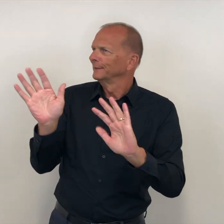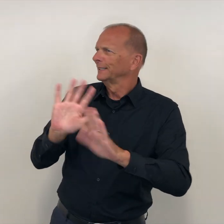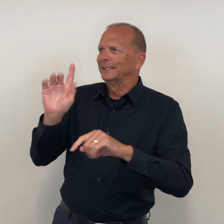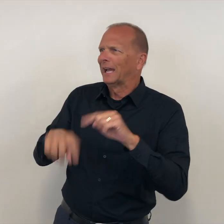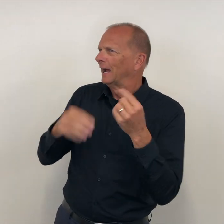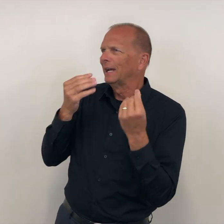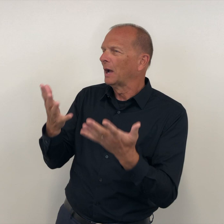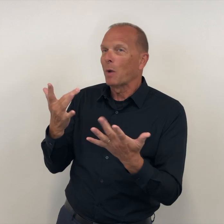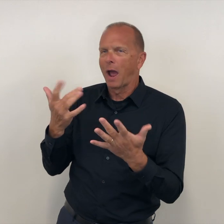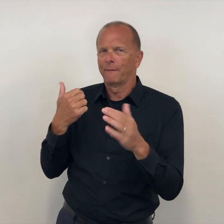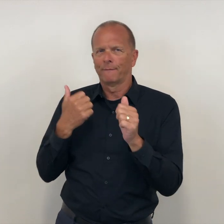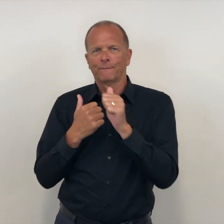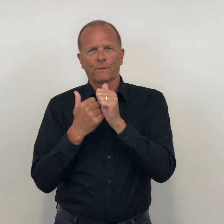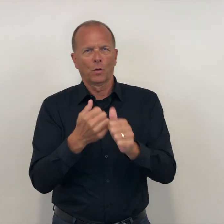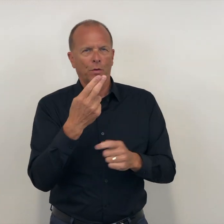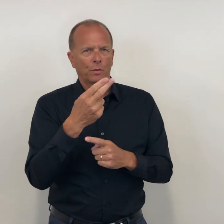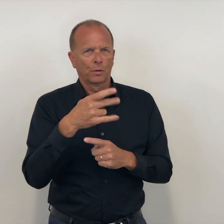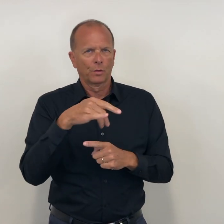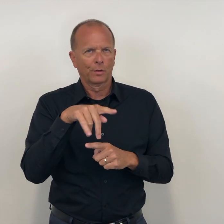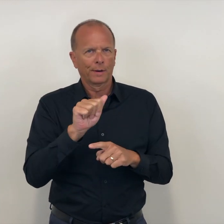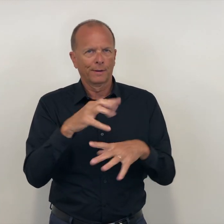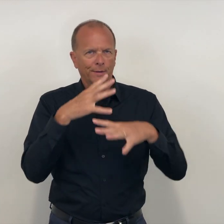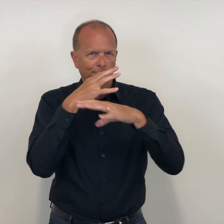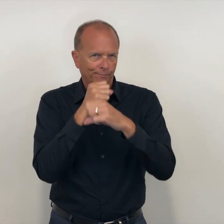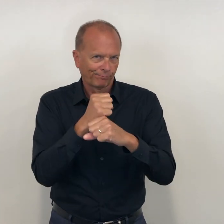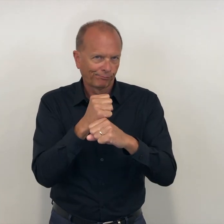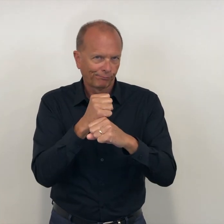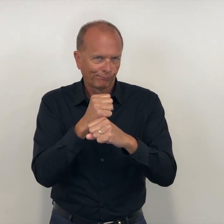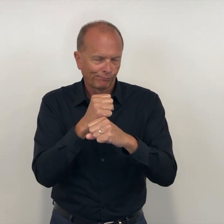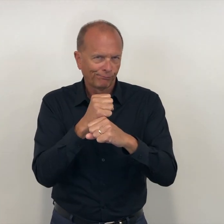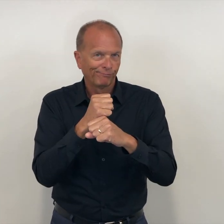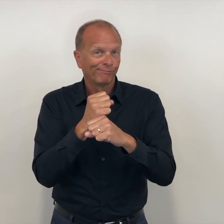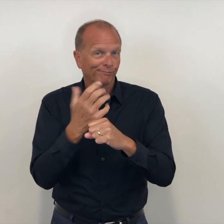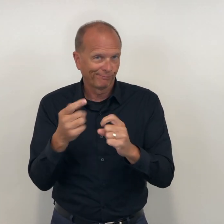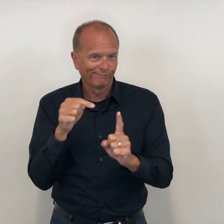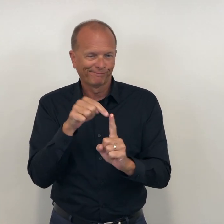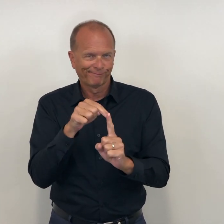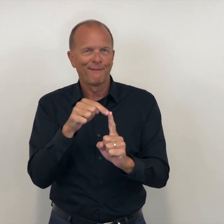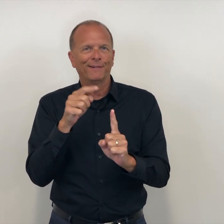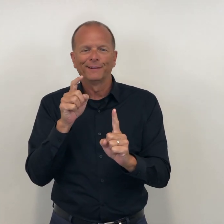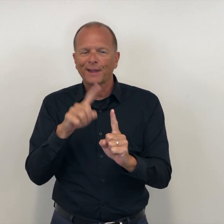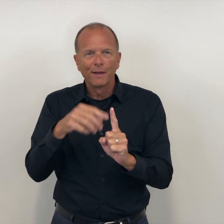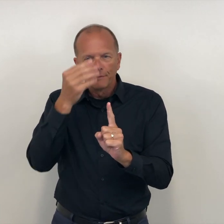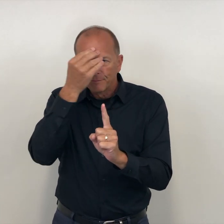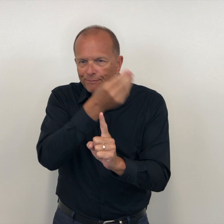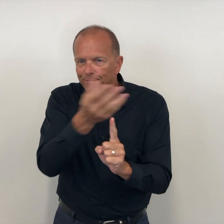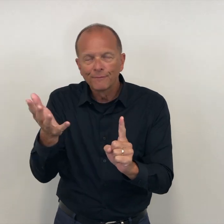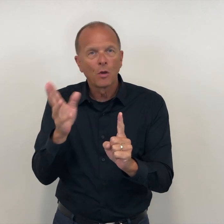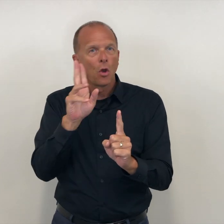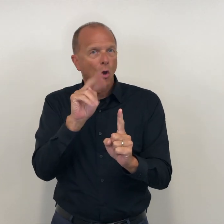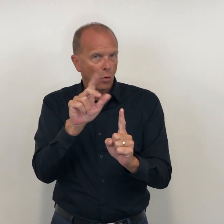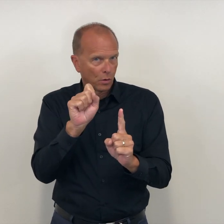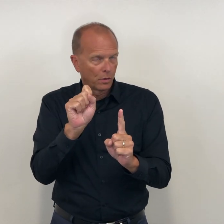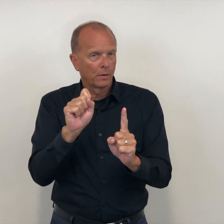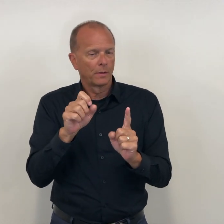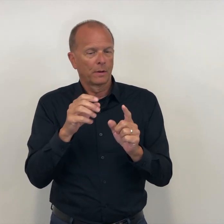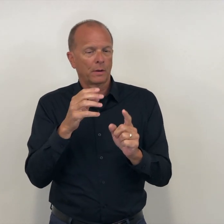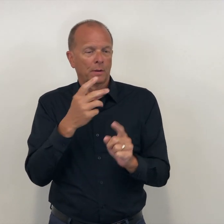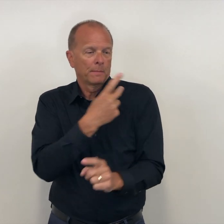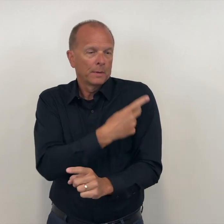allowed to divulge that information due to HIPAA requirements. Hospitals must maintain patient confidentiality unless